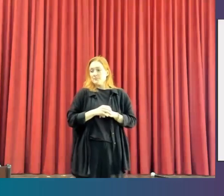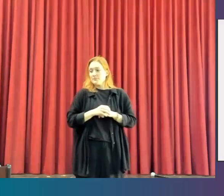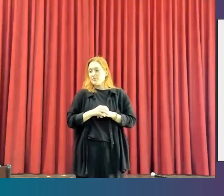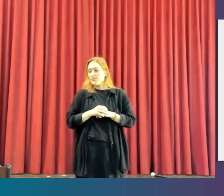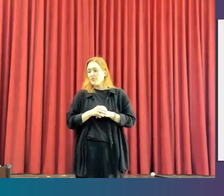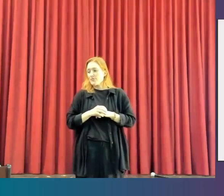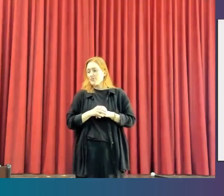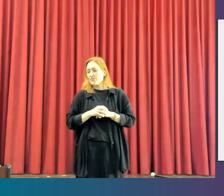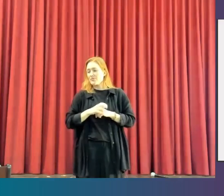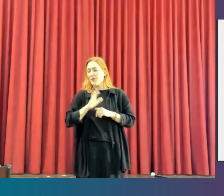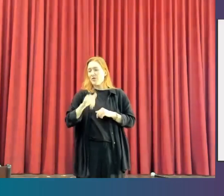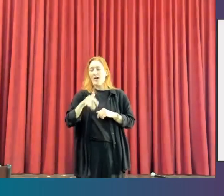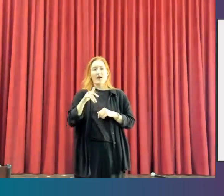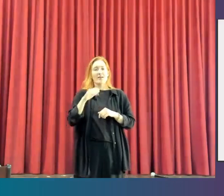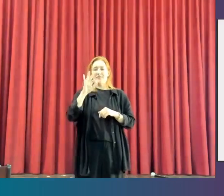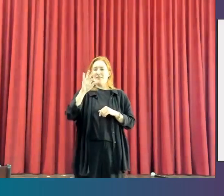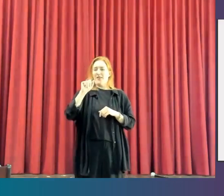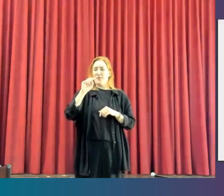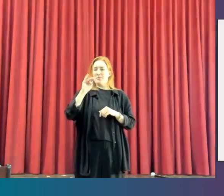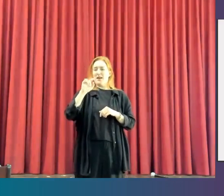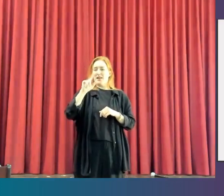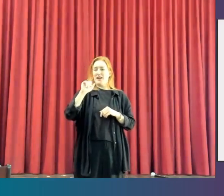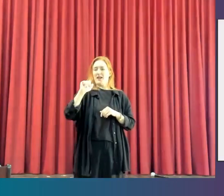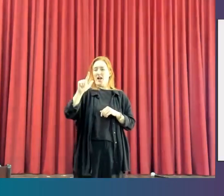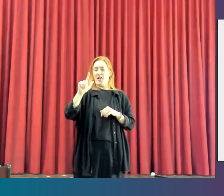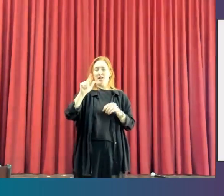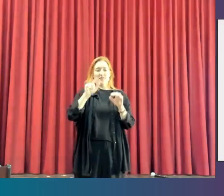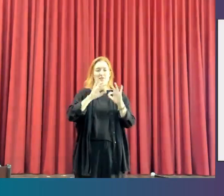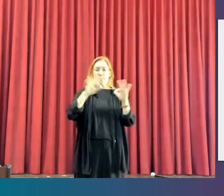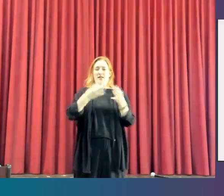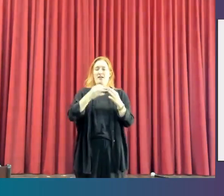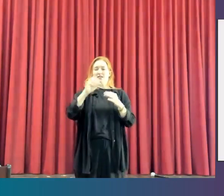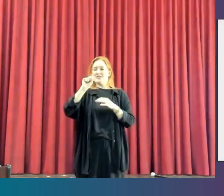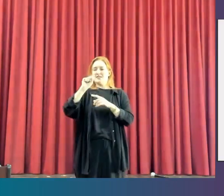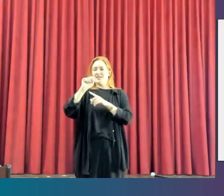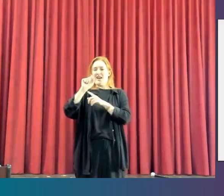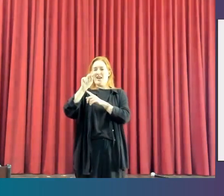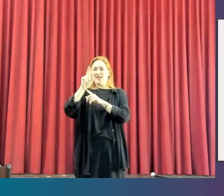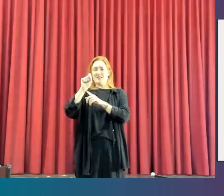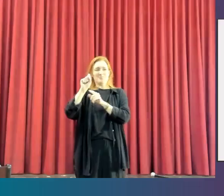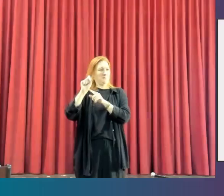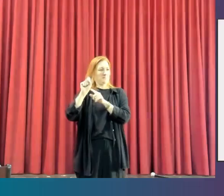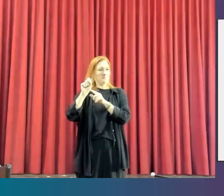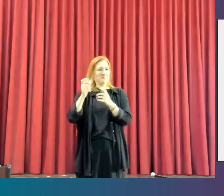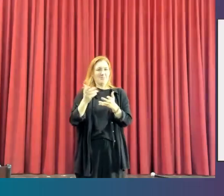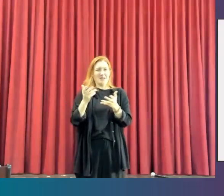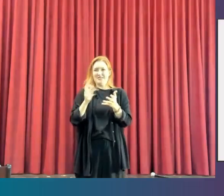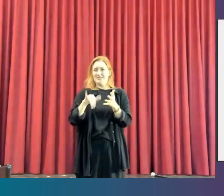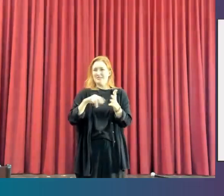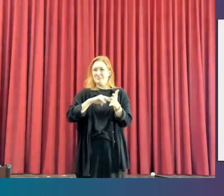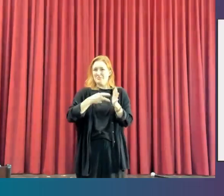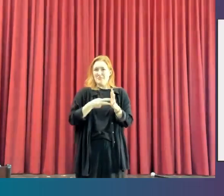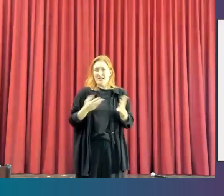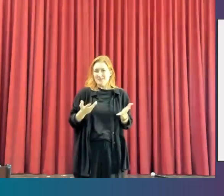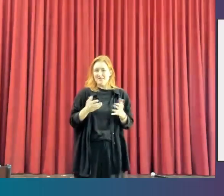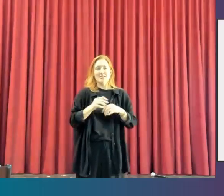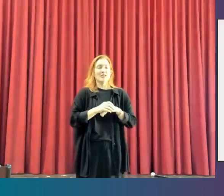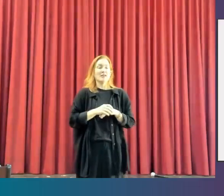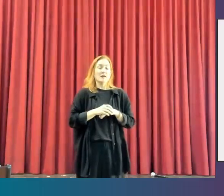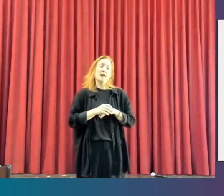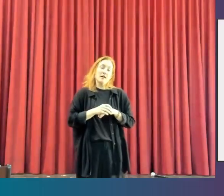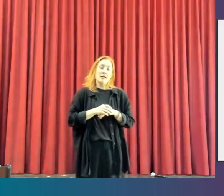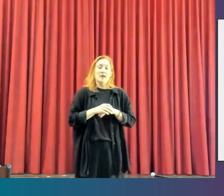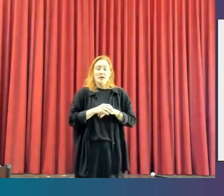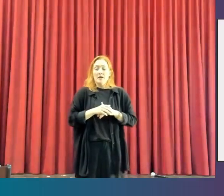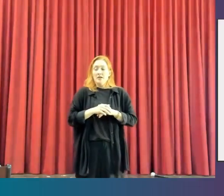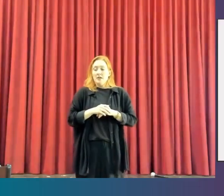So familial status, what does familial status mean as a protected characteristic? It's